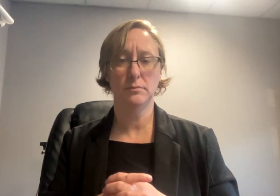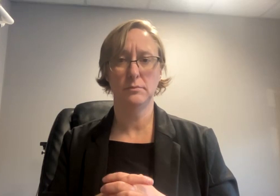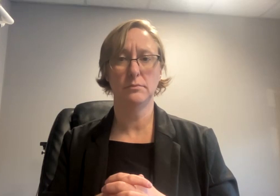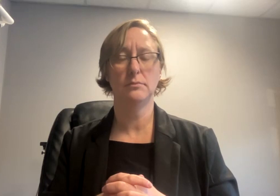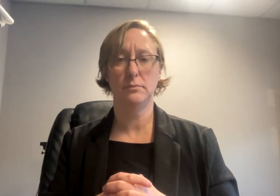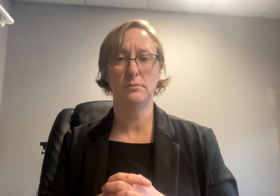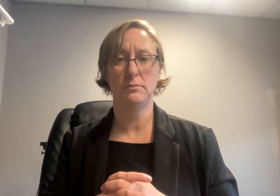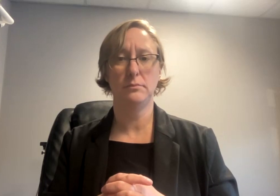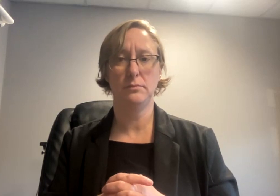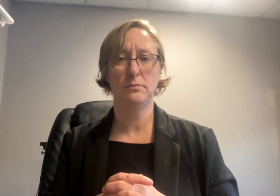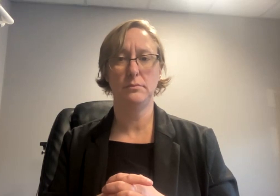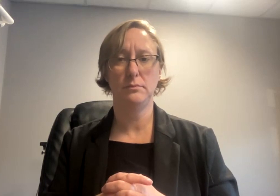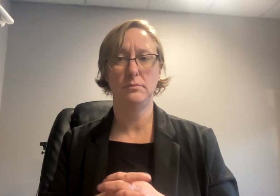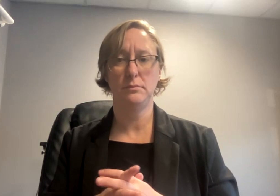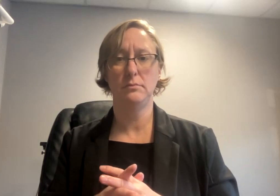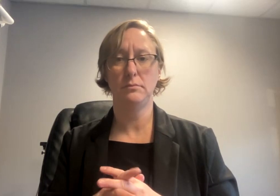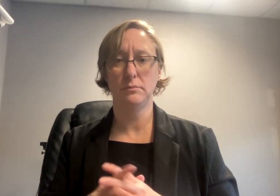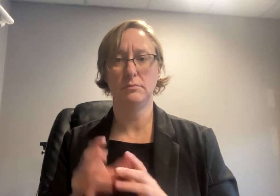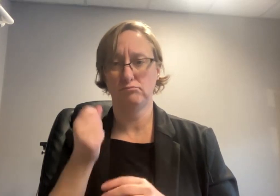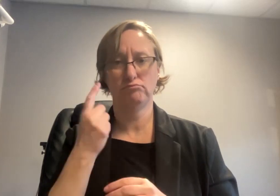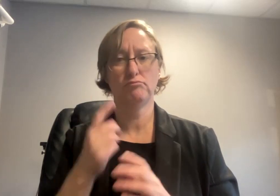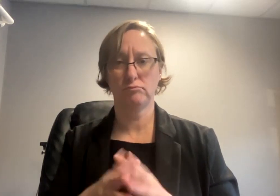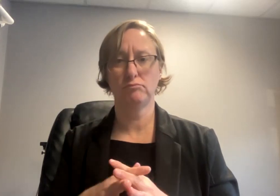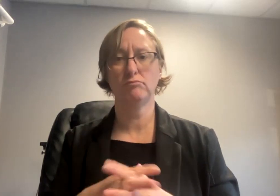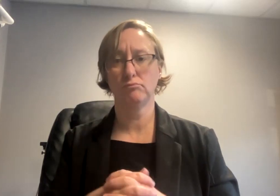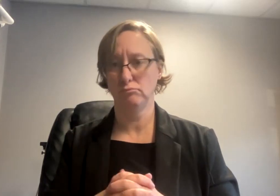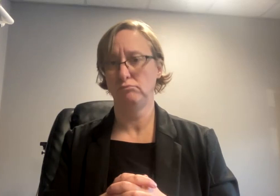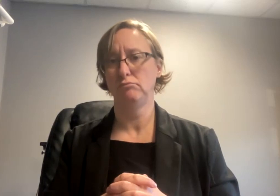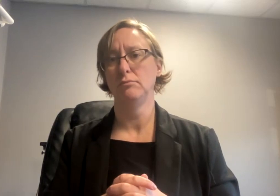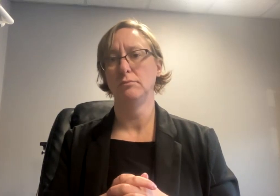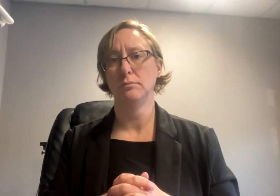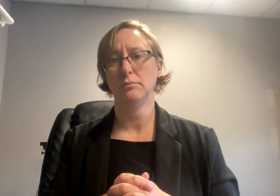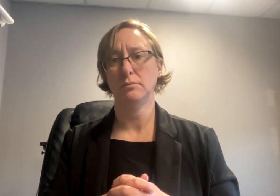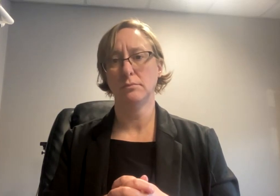instead of yes or no, because that's can be confusing.